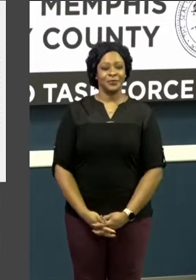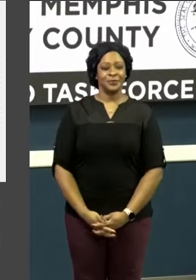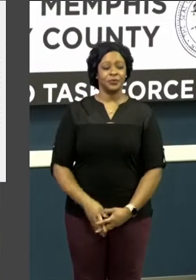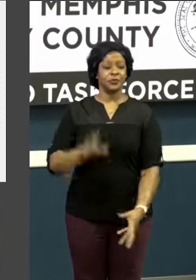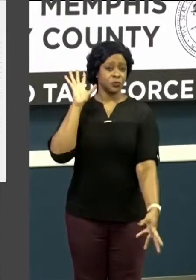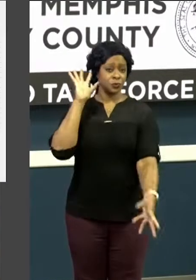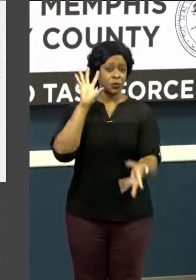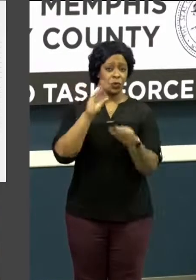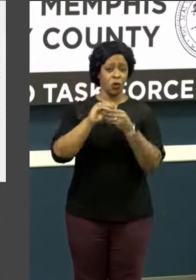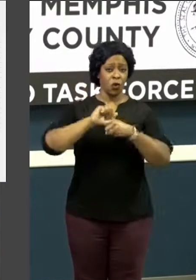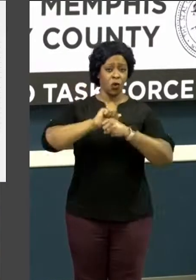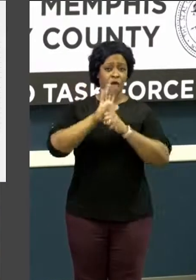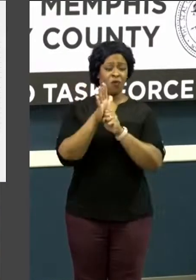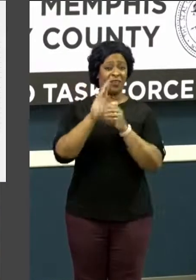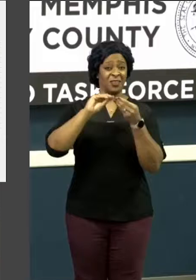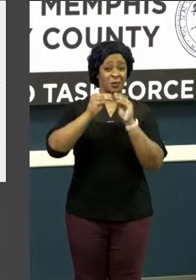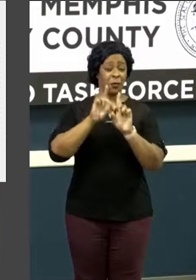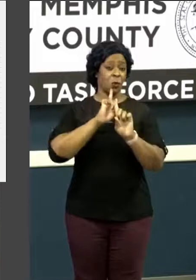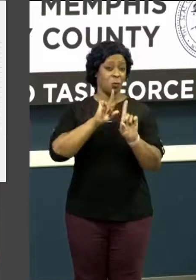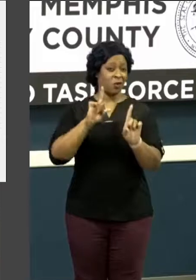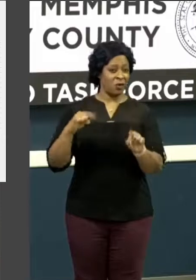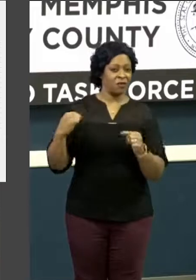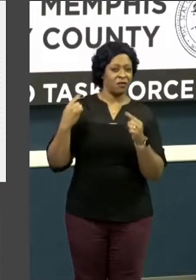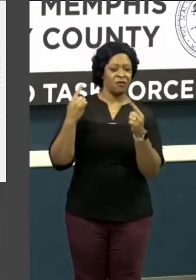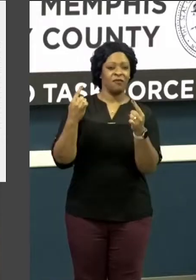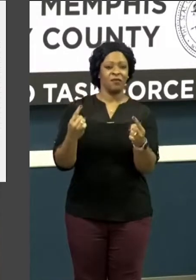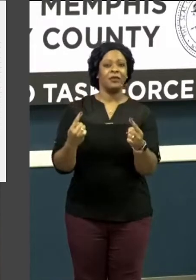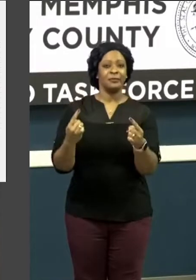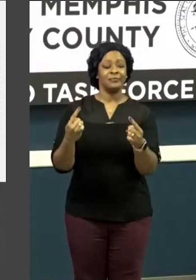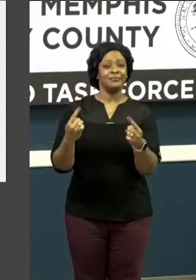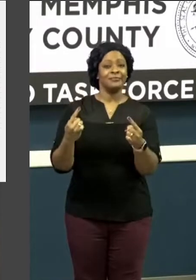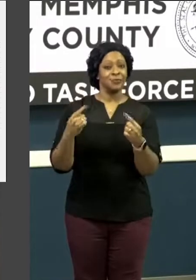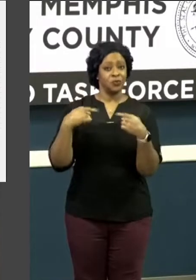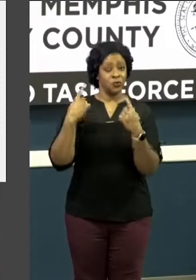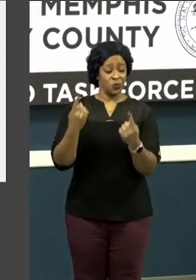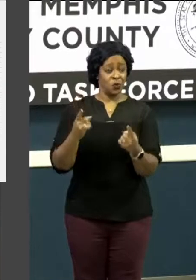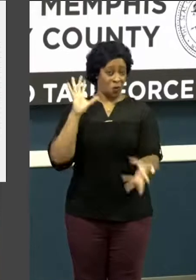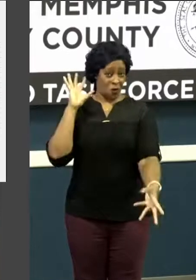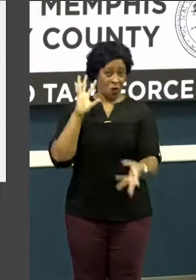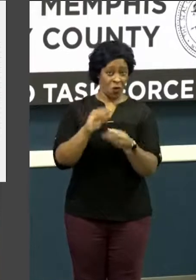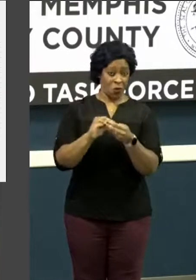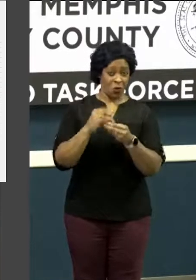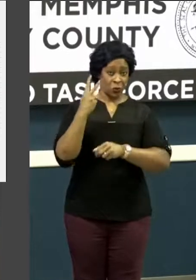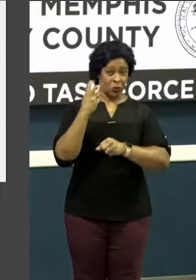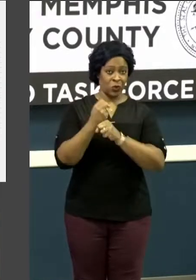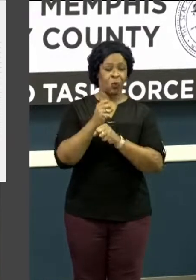Total COVID-19 cases reported to date over the course of the pandemic,